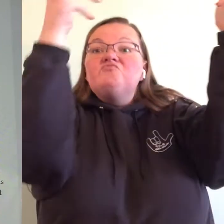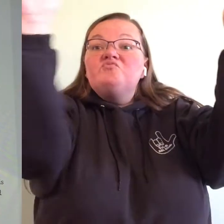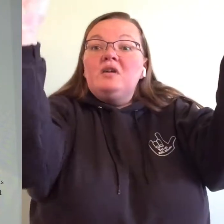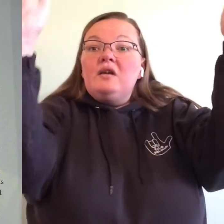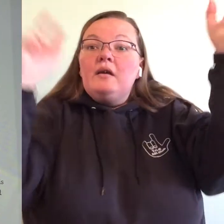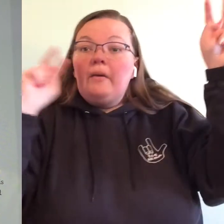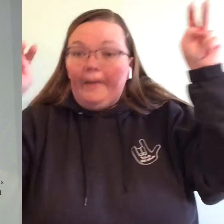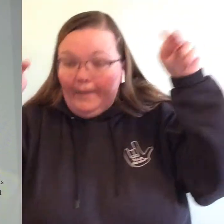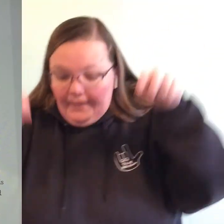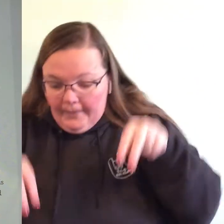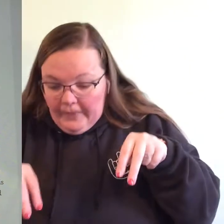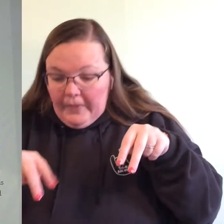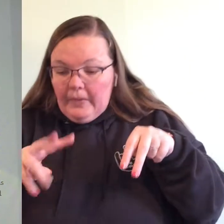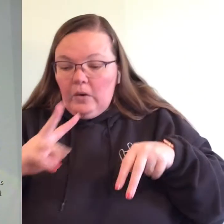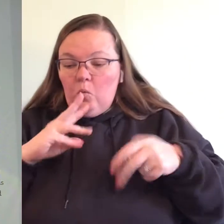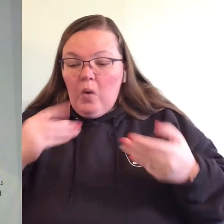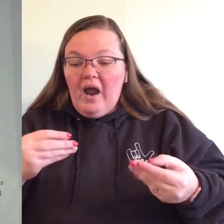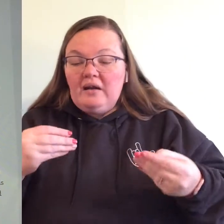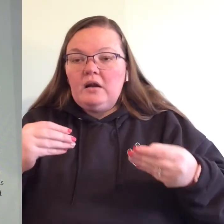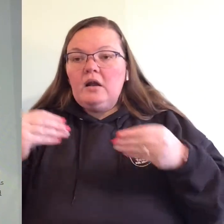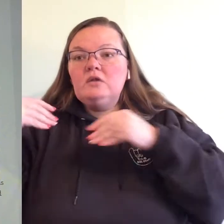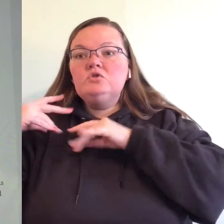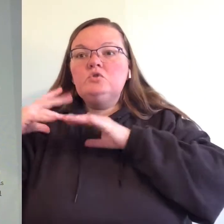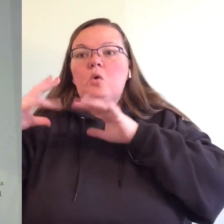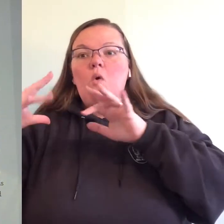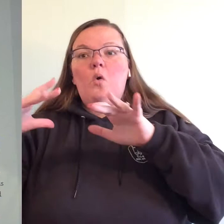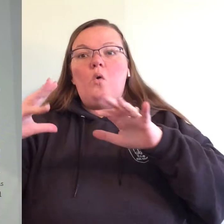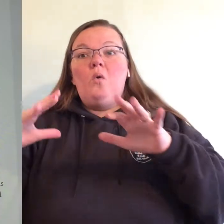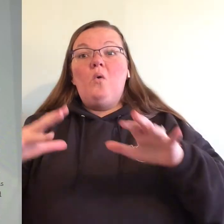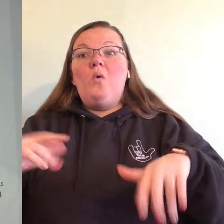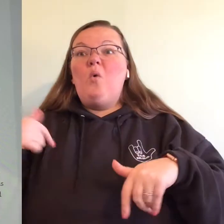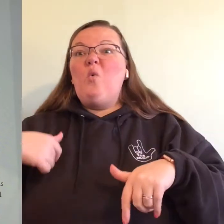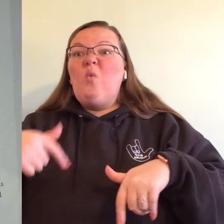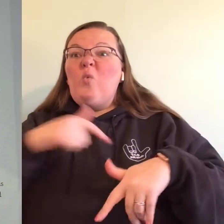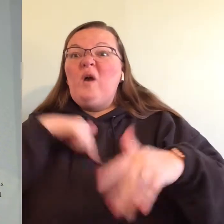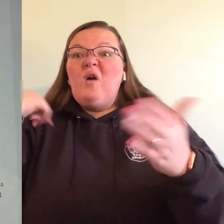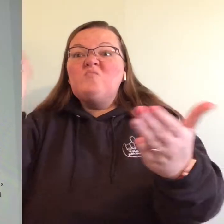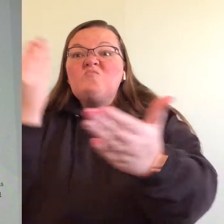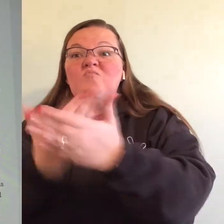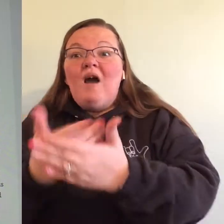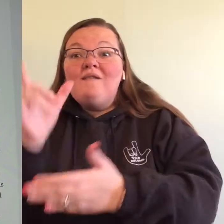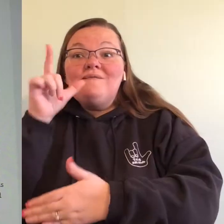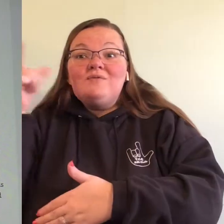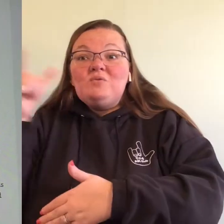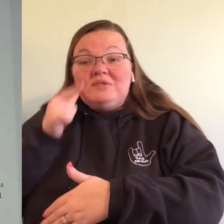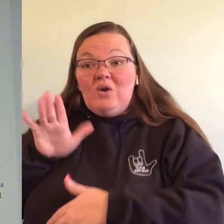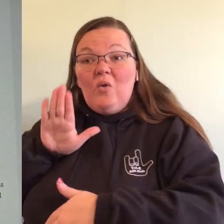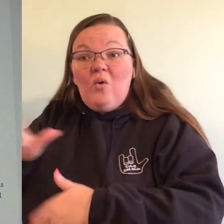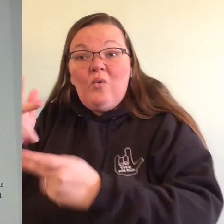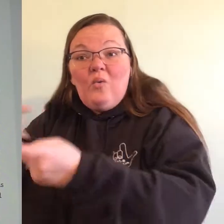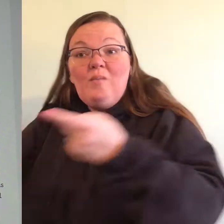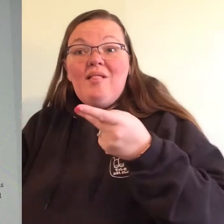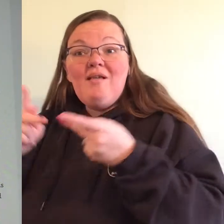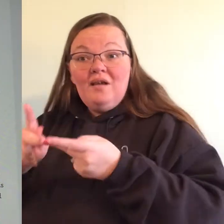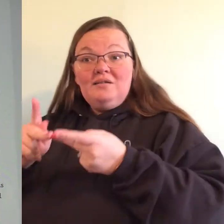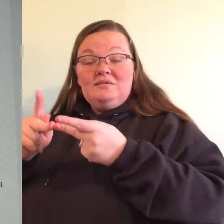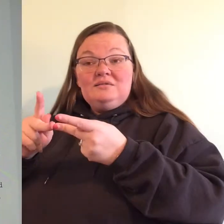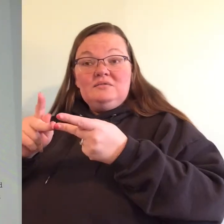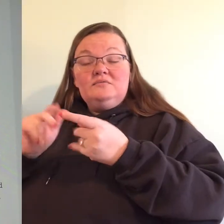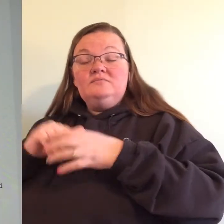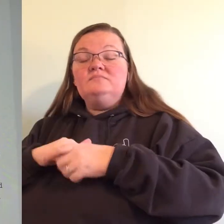is snow. Why, I do believe we've got into Lucy's woods after all." And now there was no mistaking